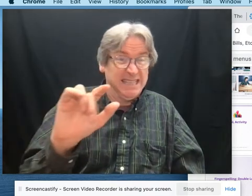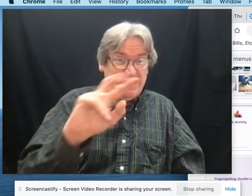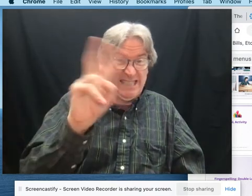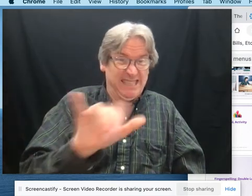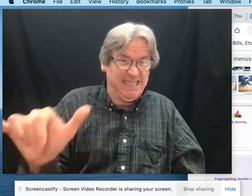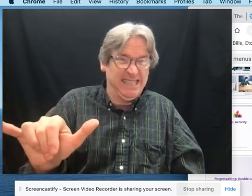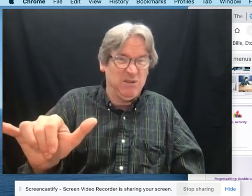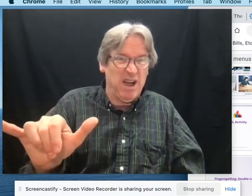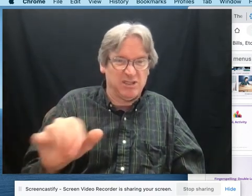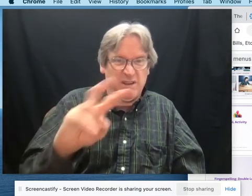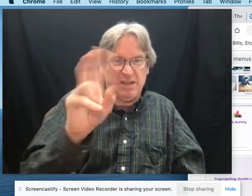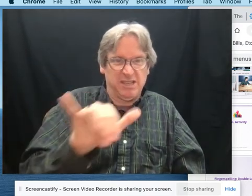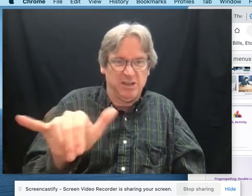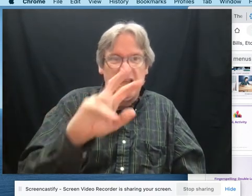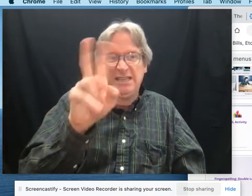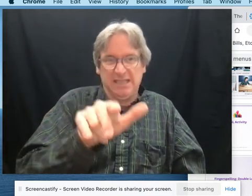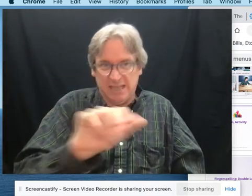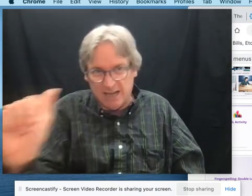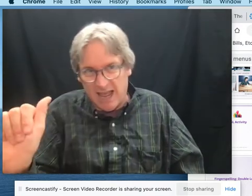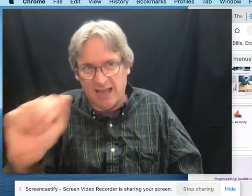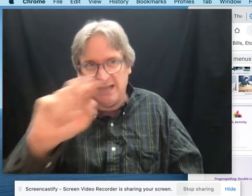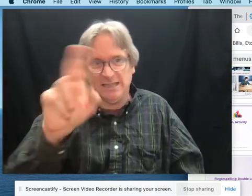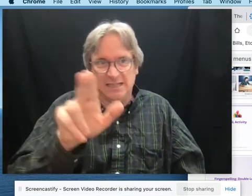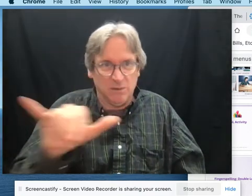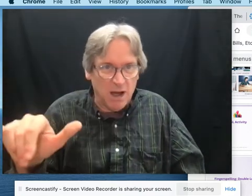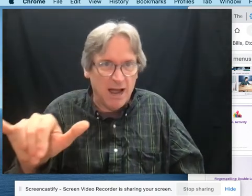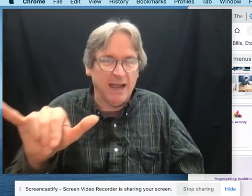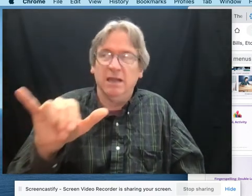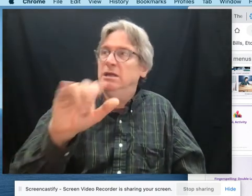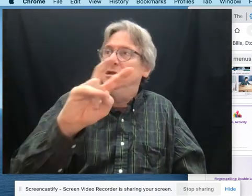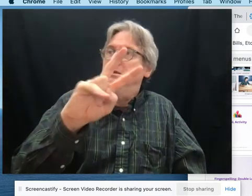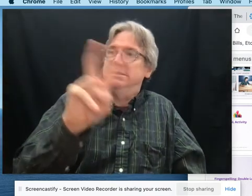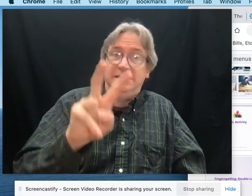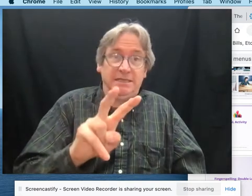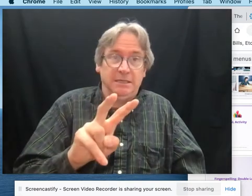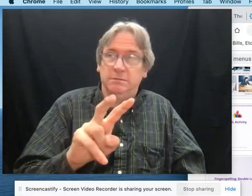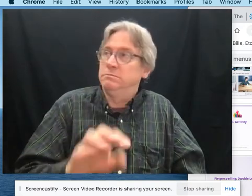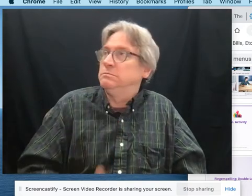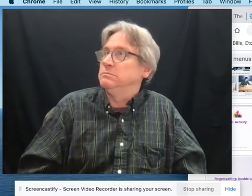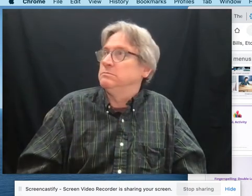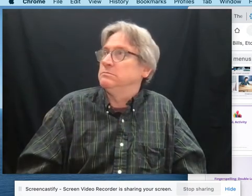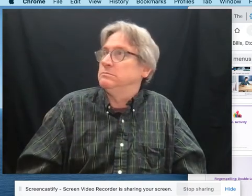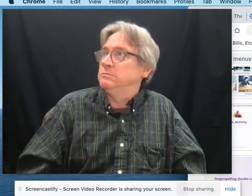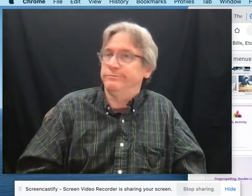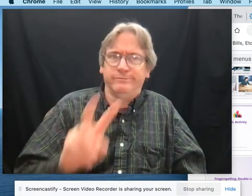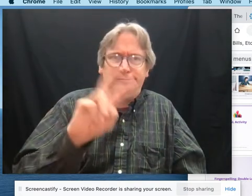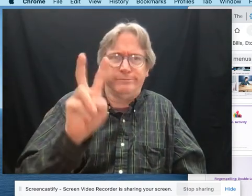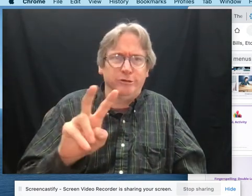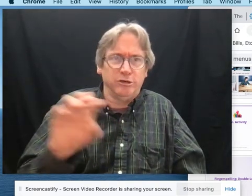and z zzy is great because c a is easy y z z